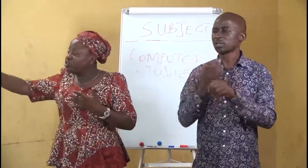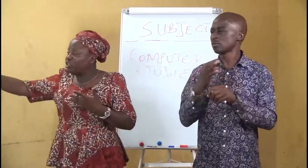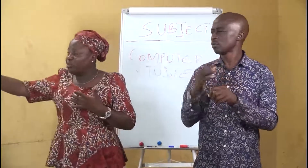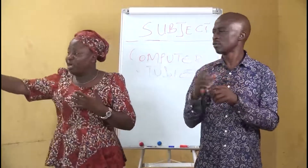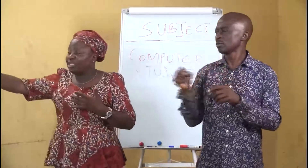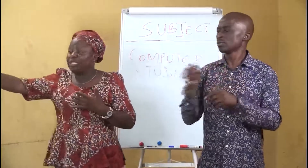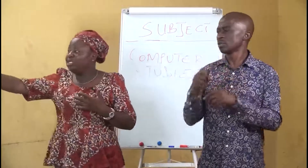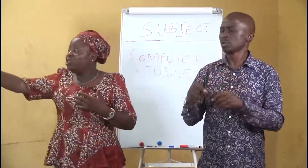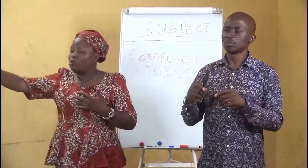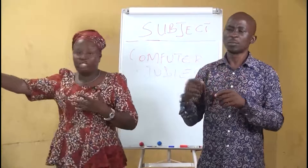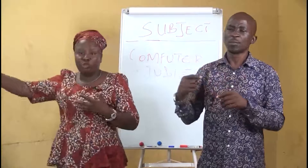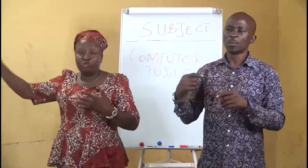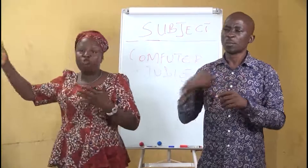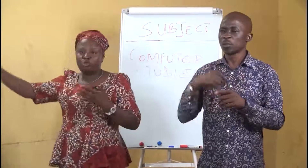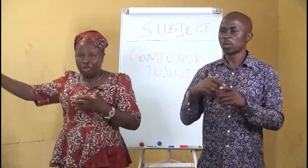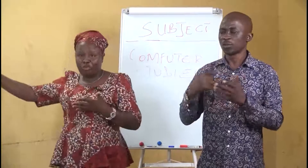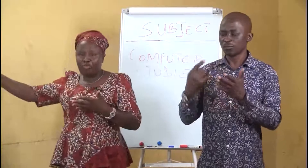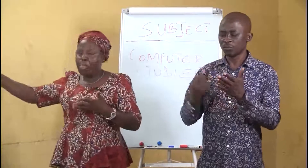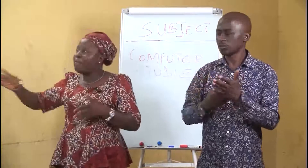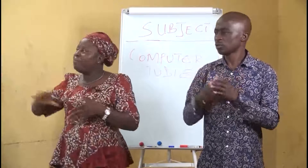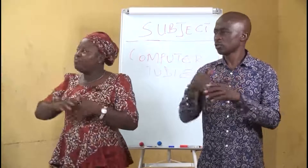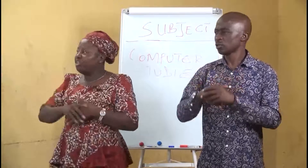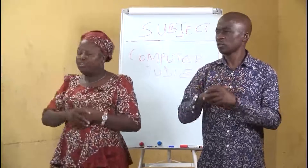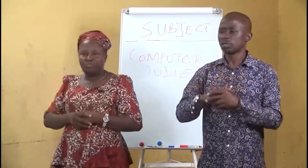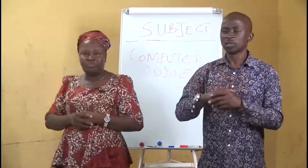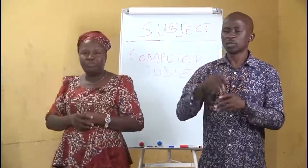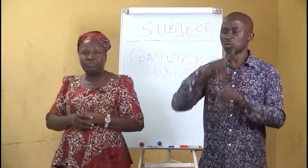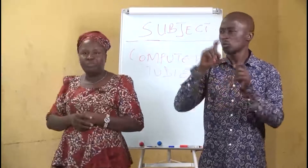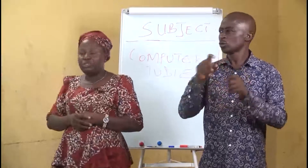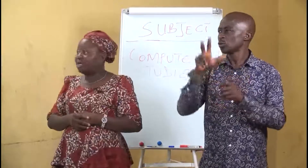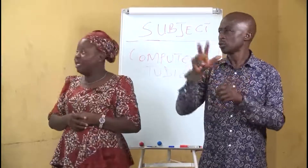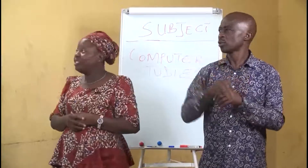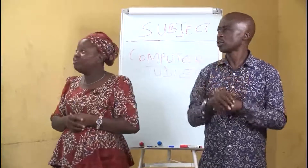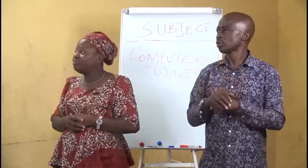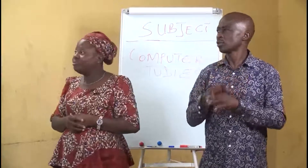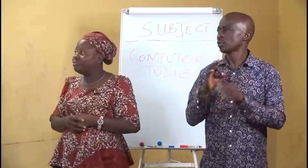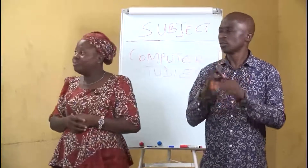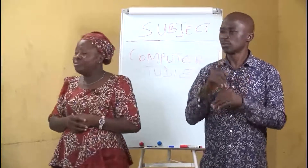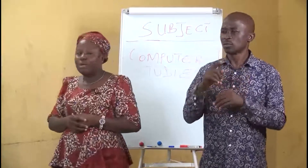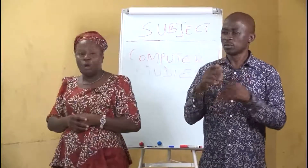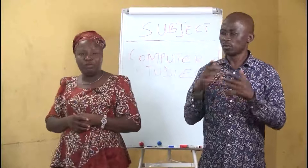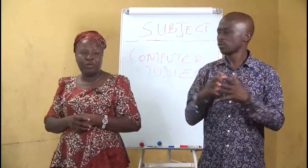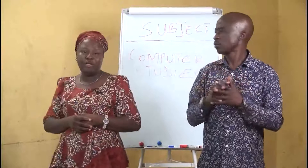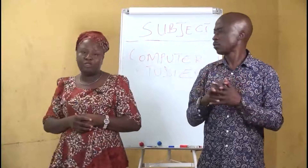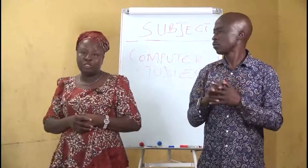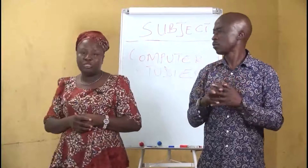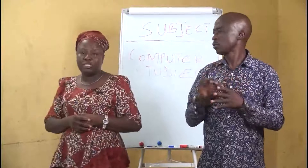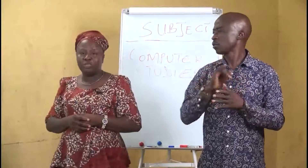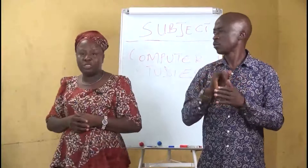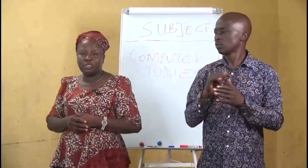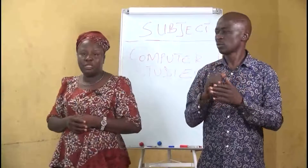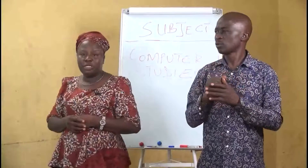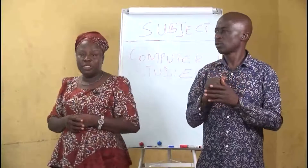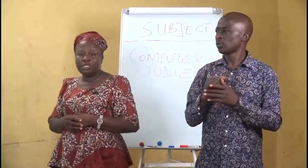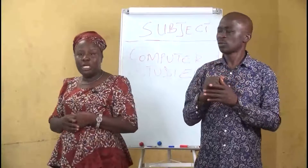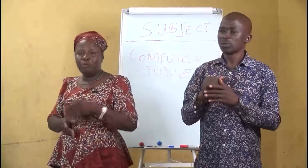will discuss about in question 3. If you are clear, I will refer you to some